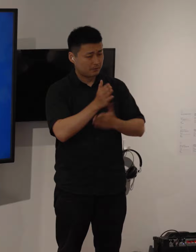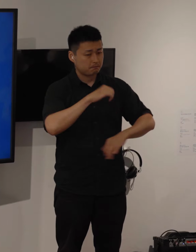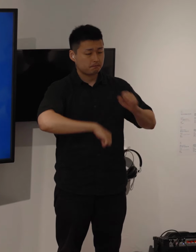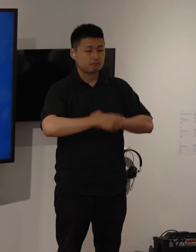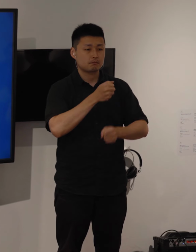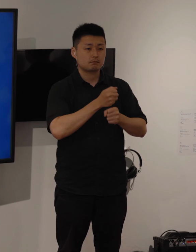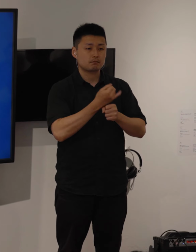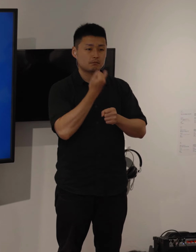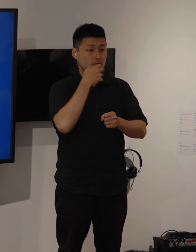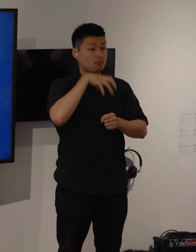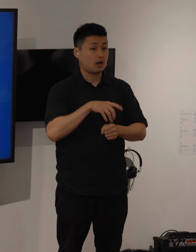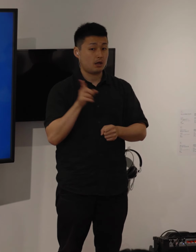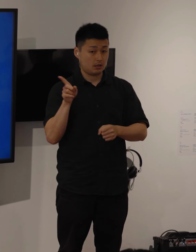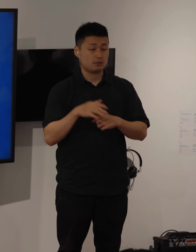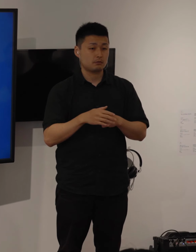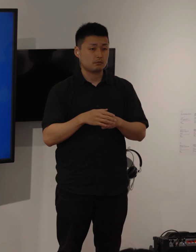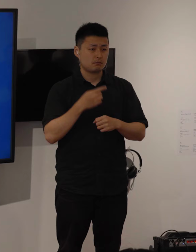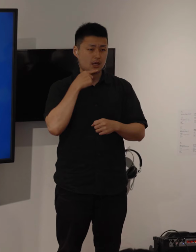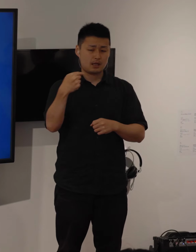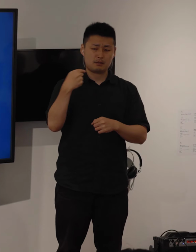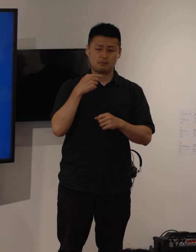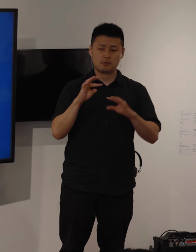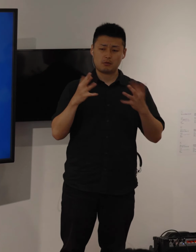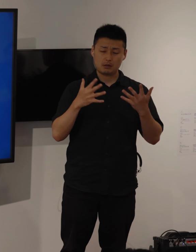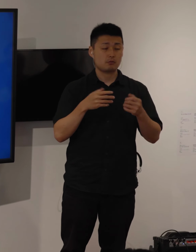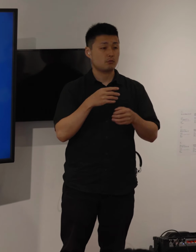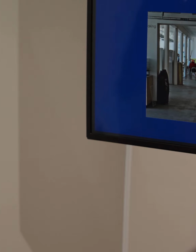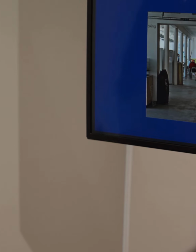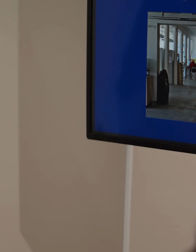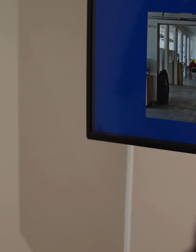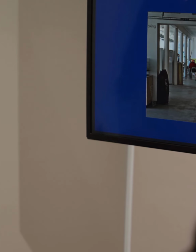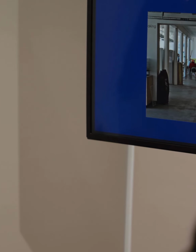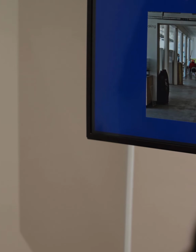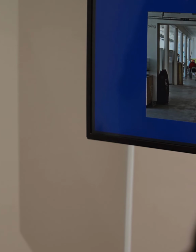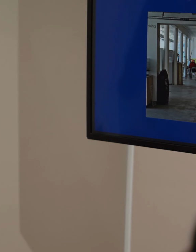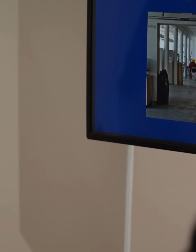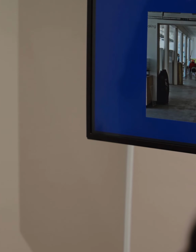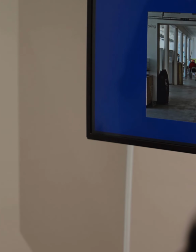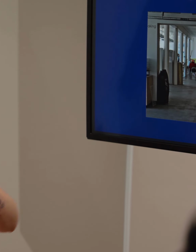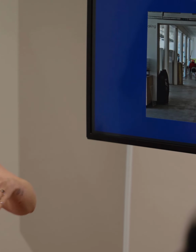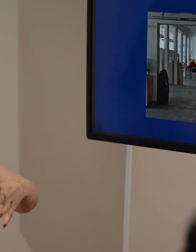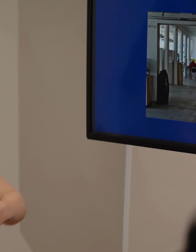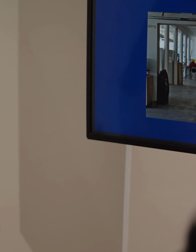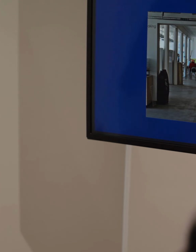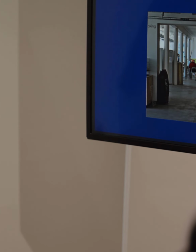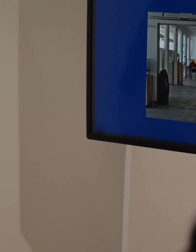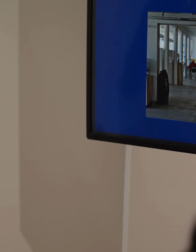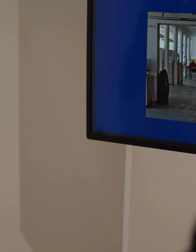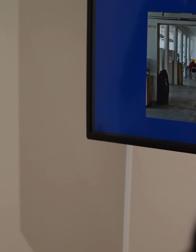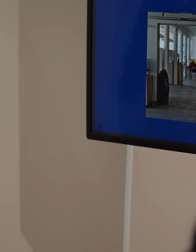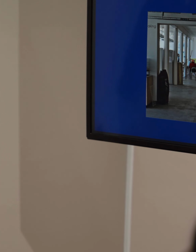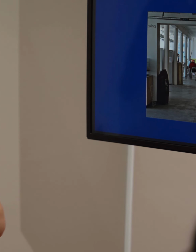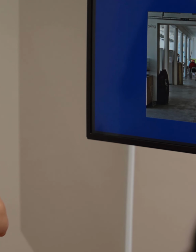the individual agency to make what they want to make. And the facilitator is just there to kind of provide what